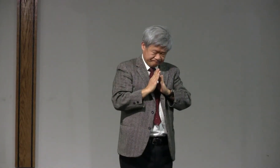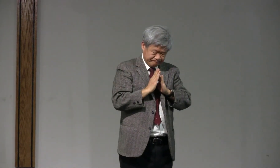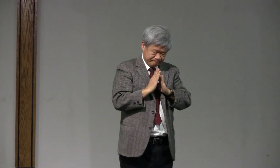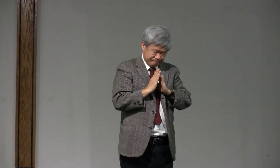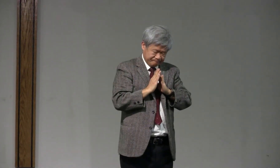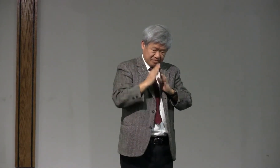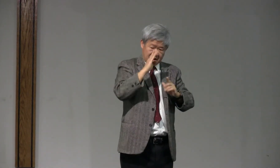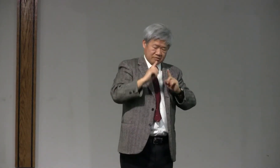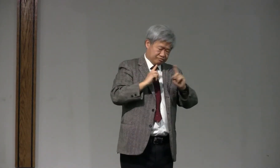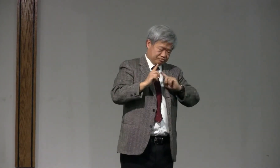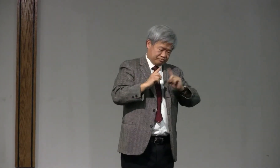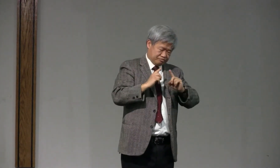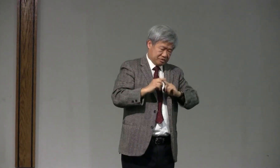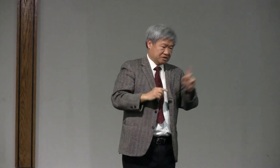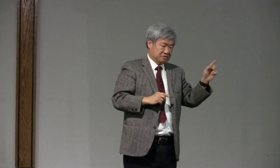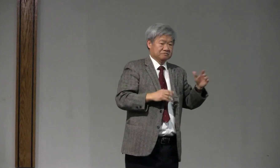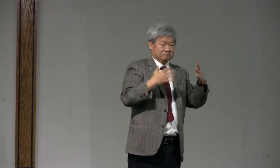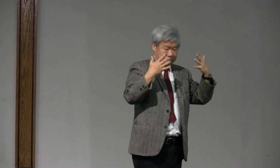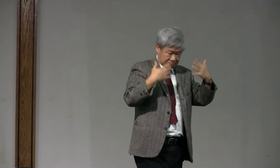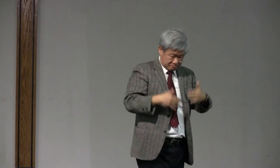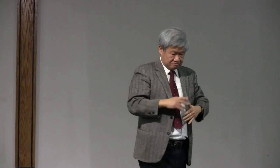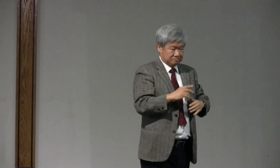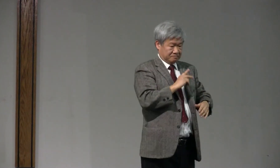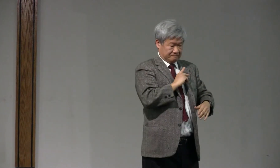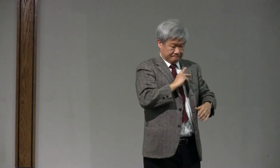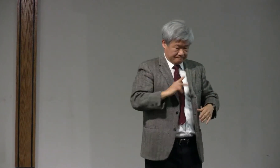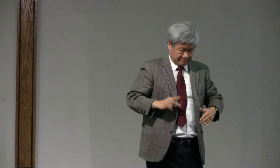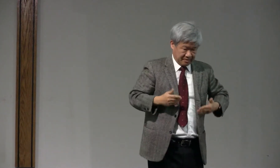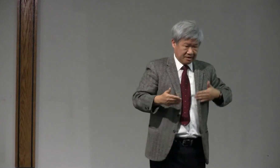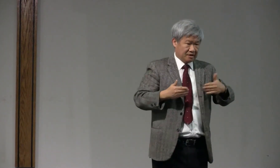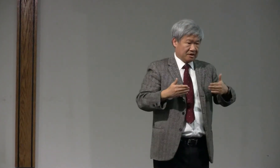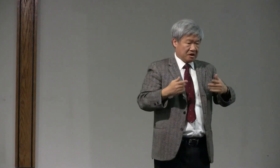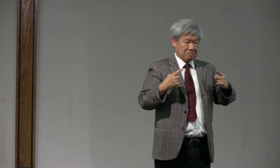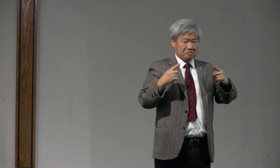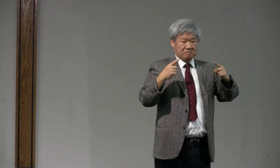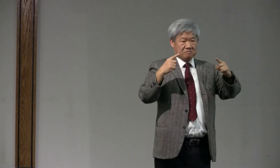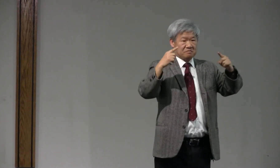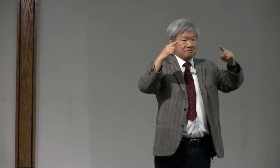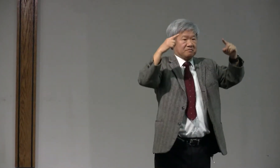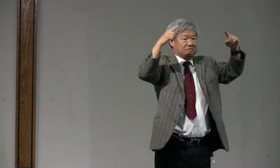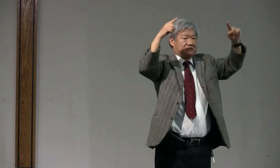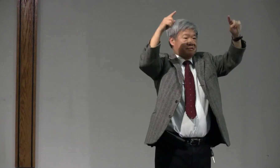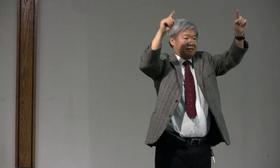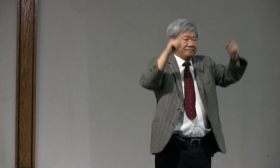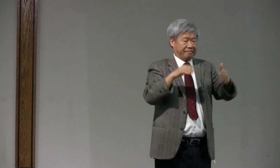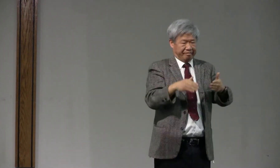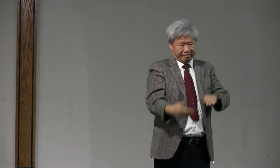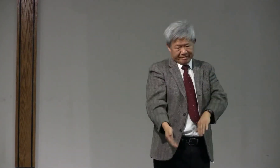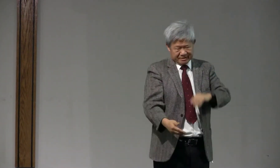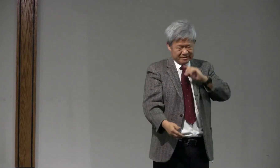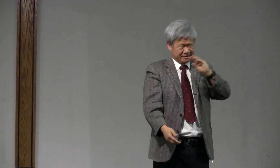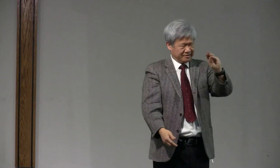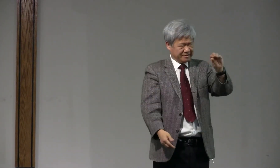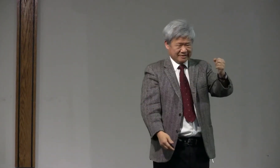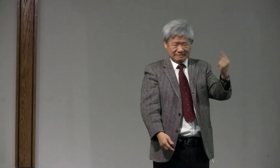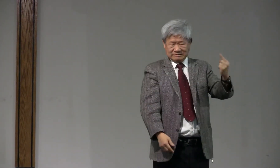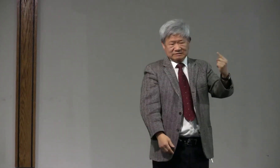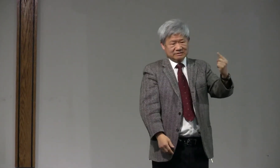The same thing happens today. And so the king became very successful. He died in